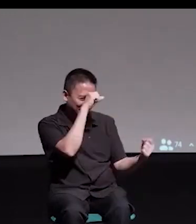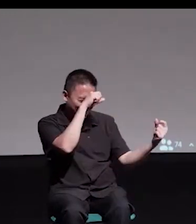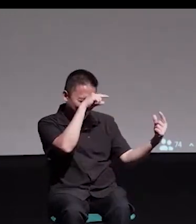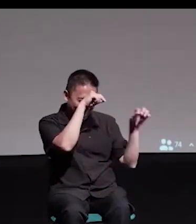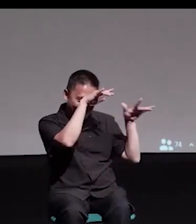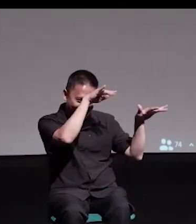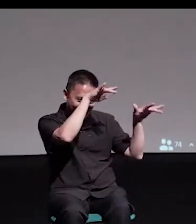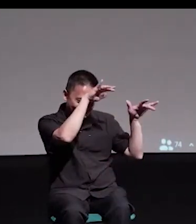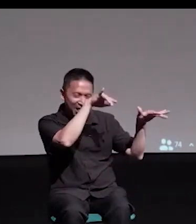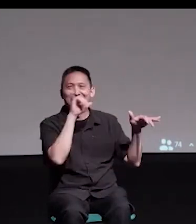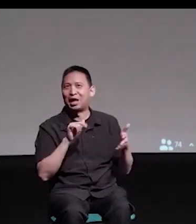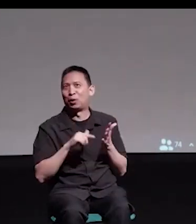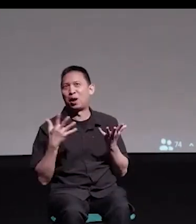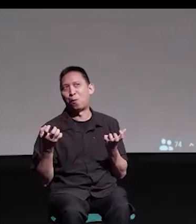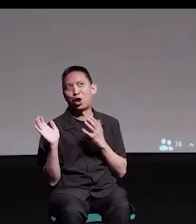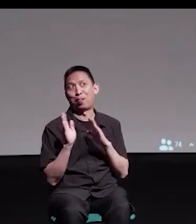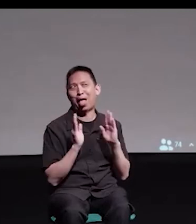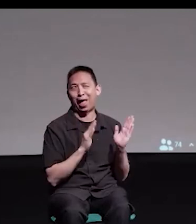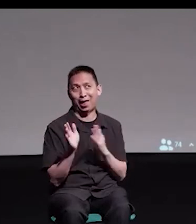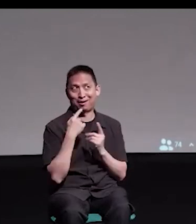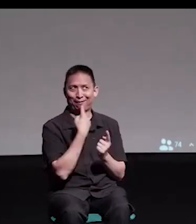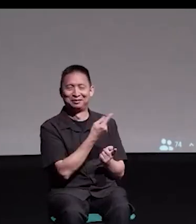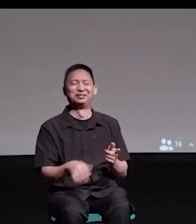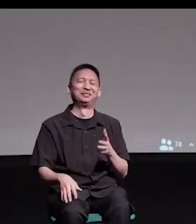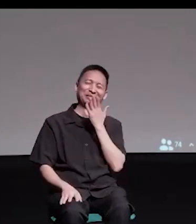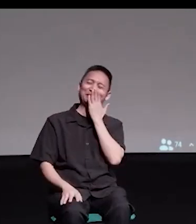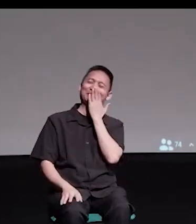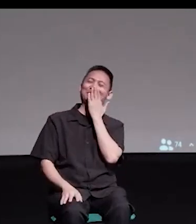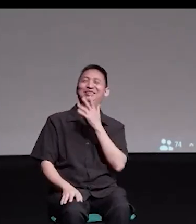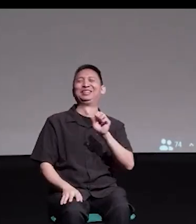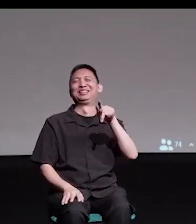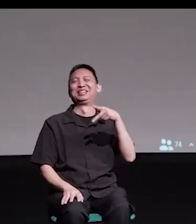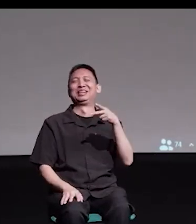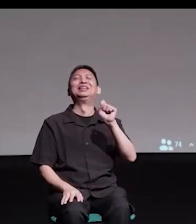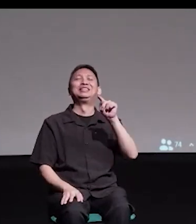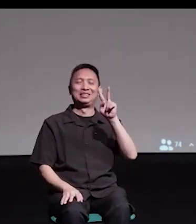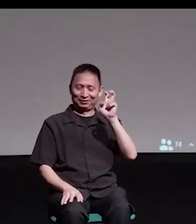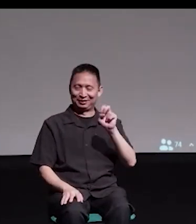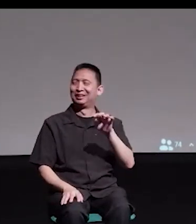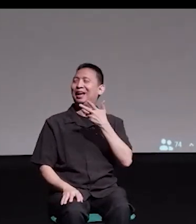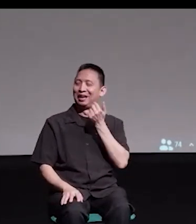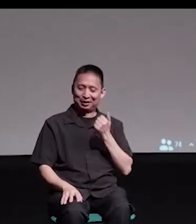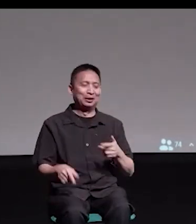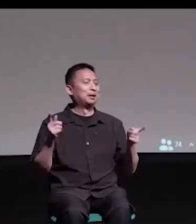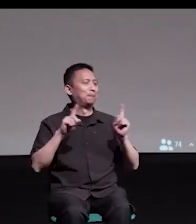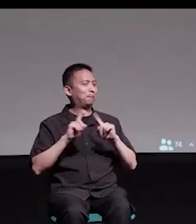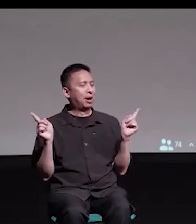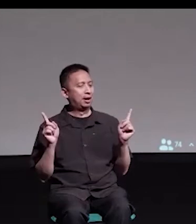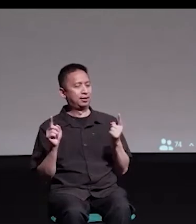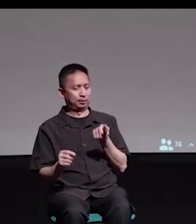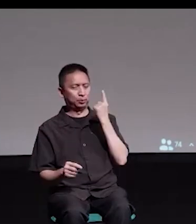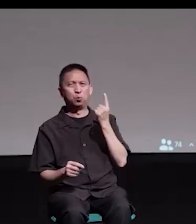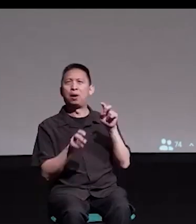what I wanted to plan. Okay. I think it was The Artist Has Power or one of the